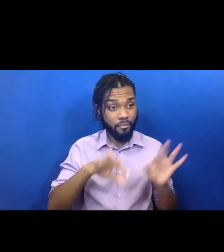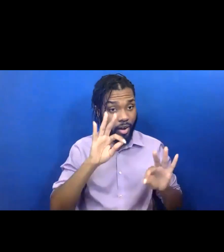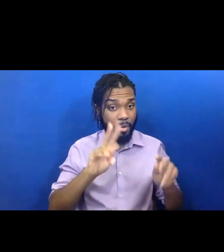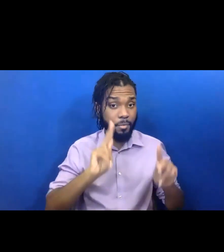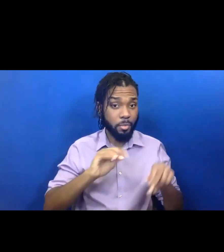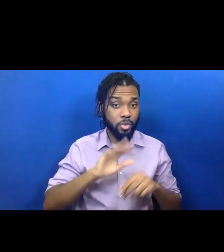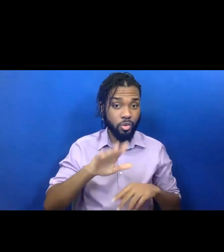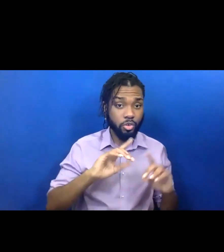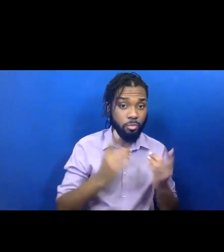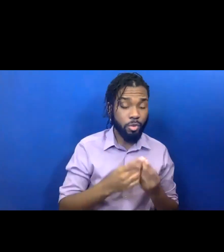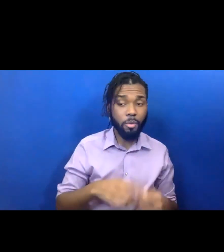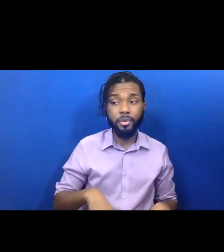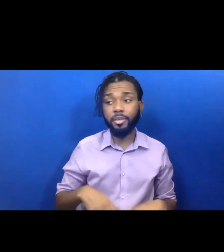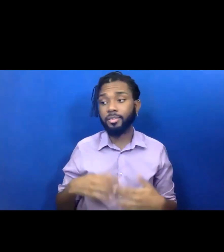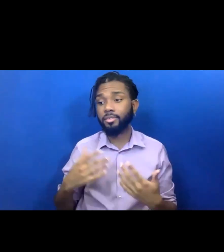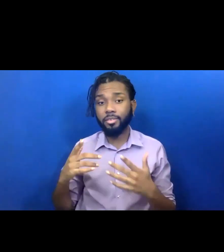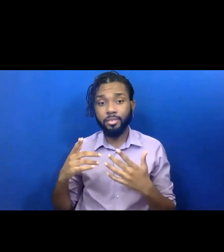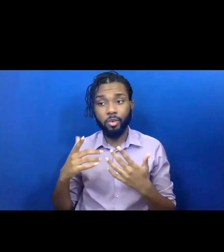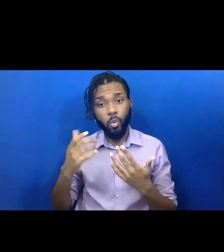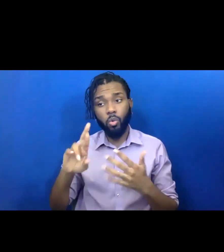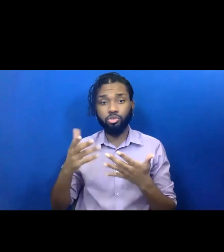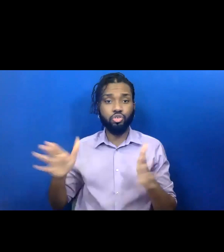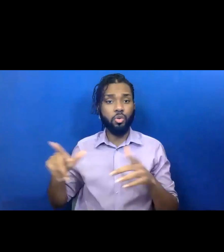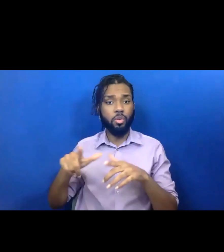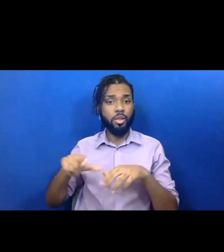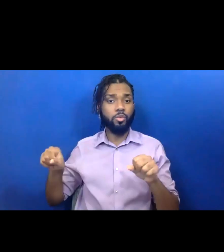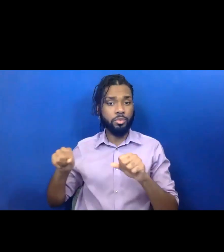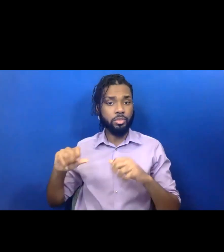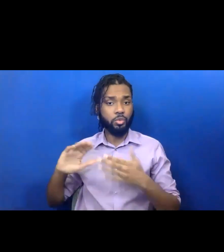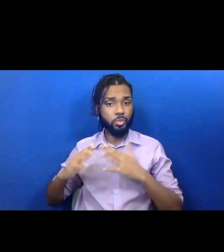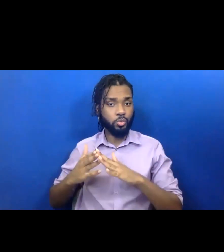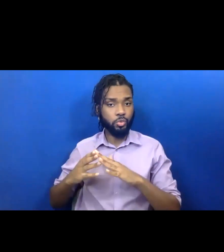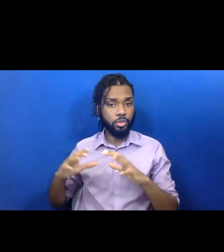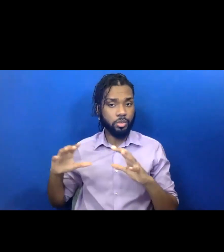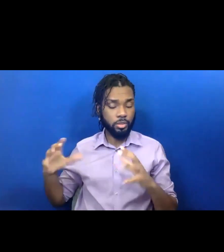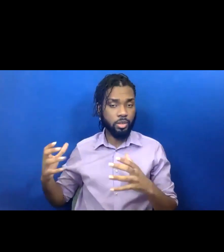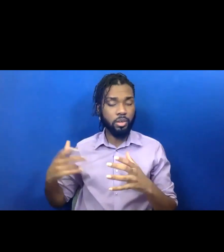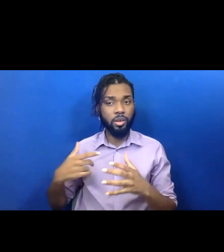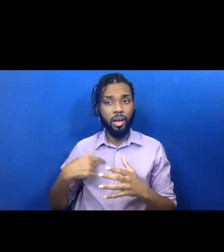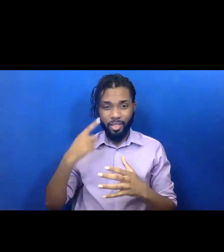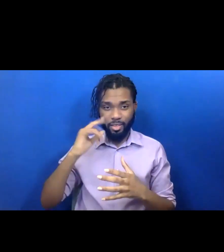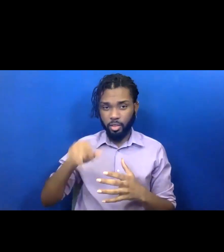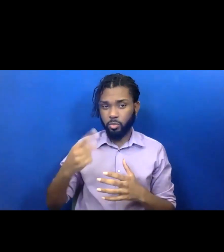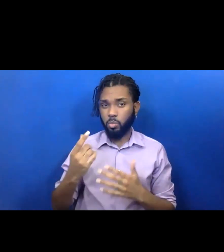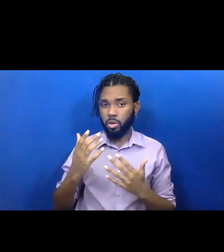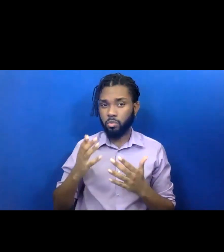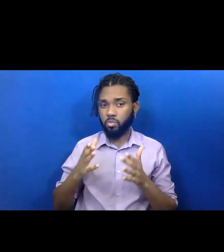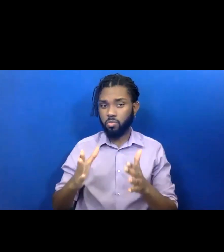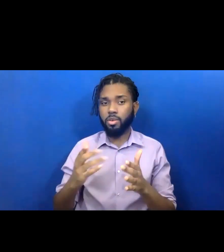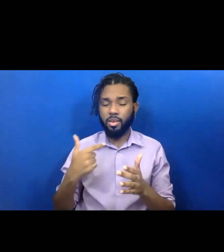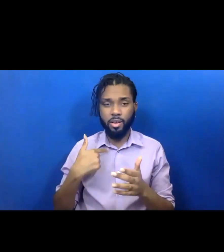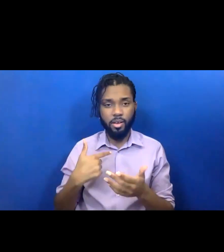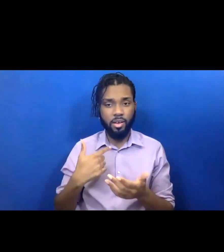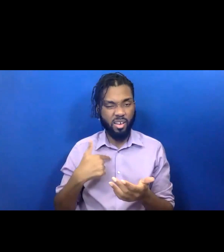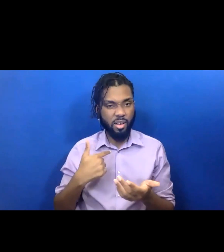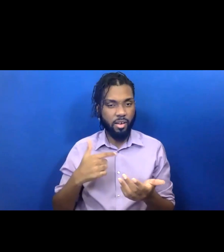the linguistics community as a whole, I think that's one way in which I have found myself to have some